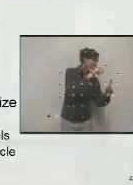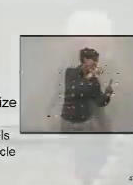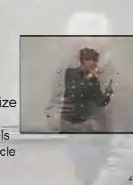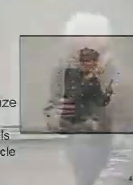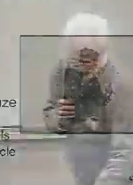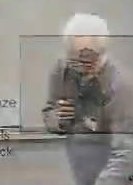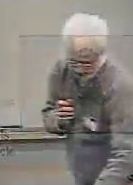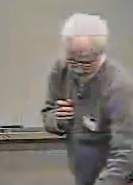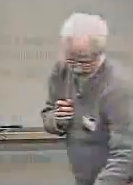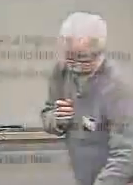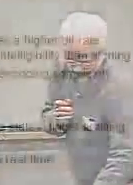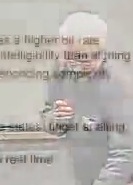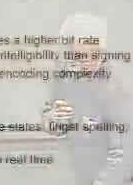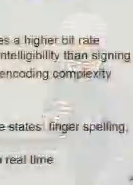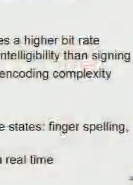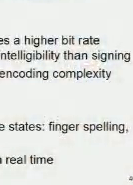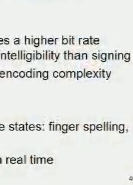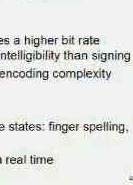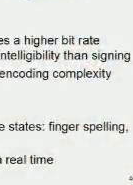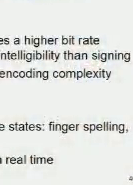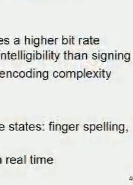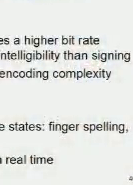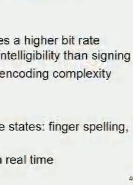Let's see if I finish this. So